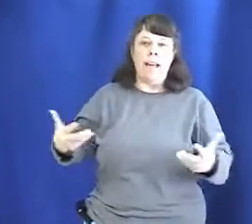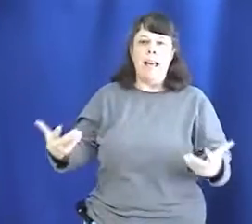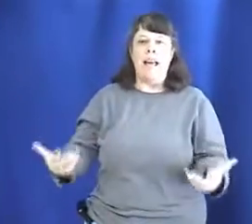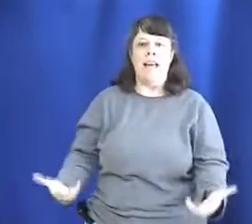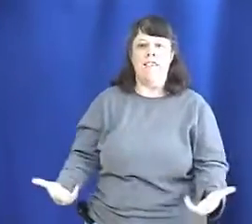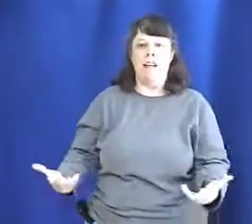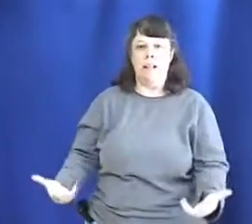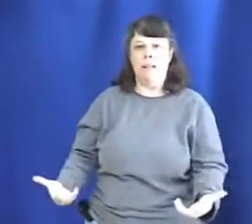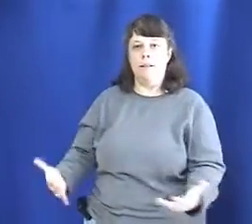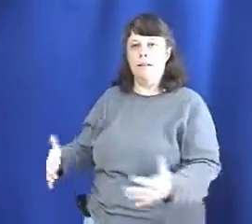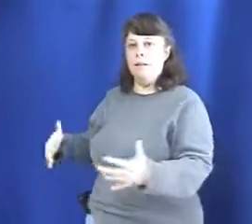Heavy.